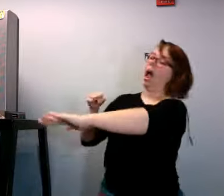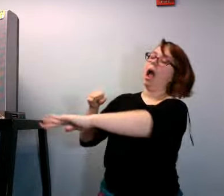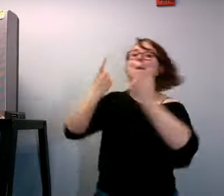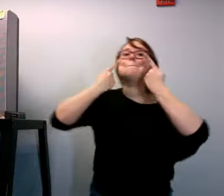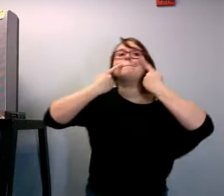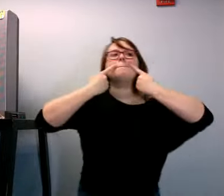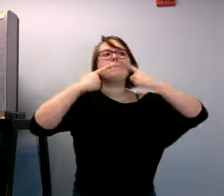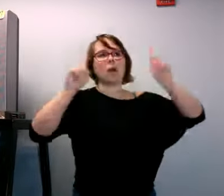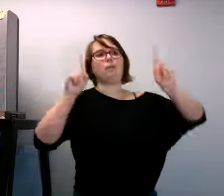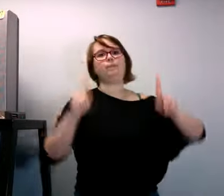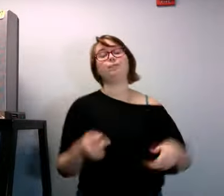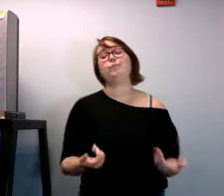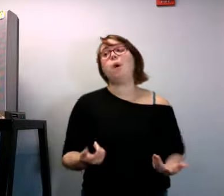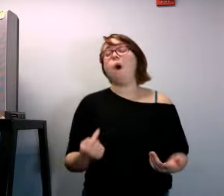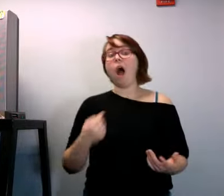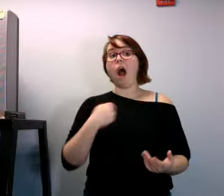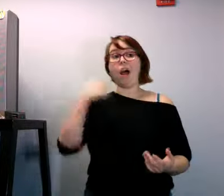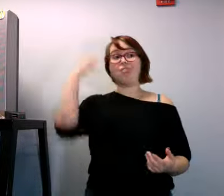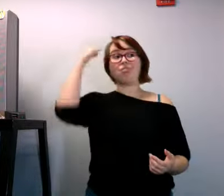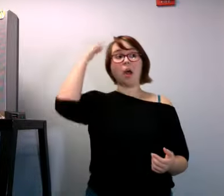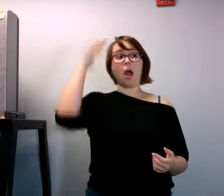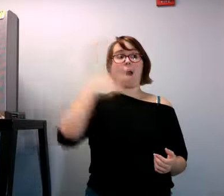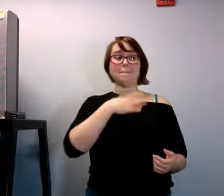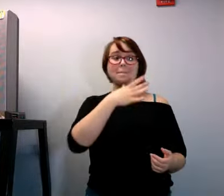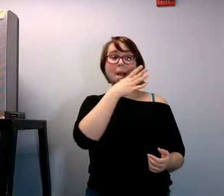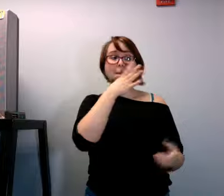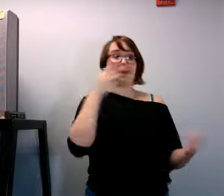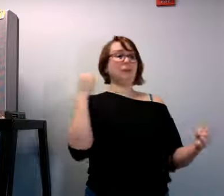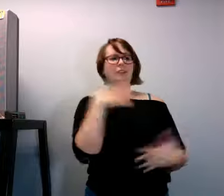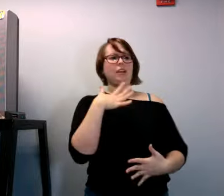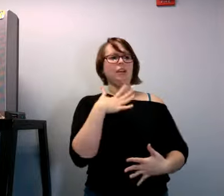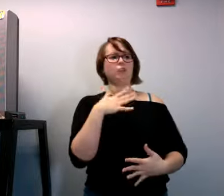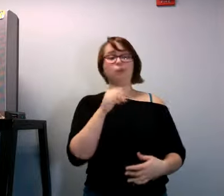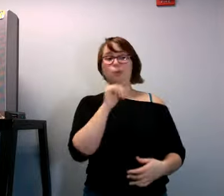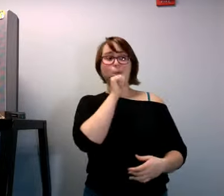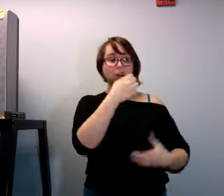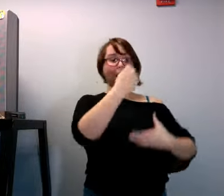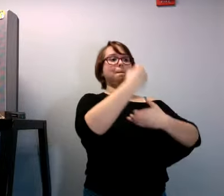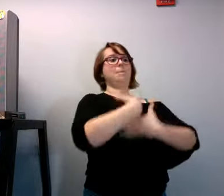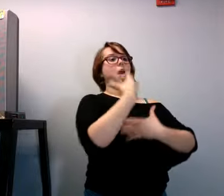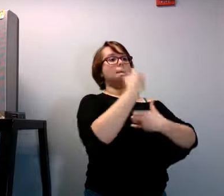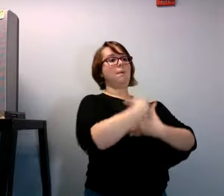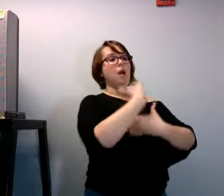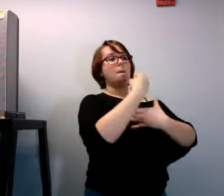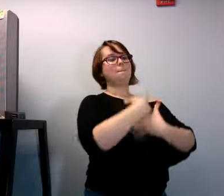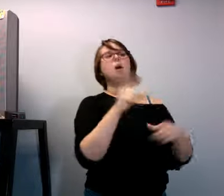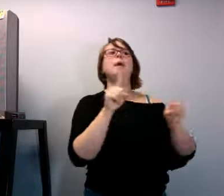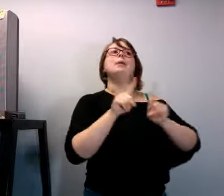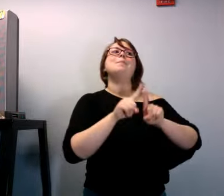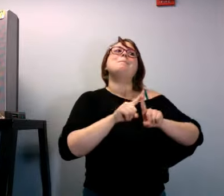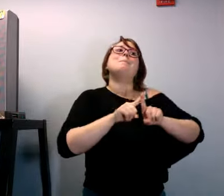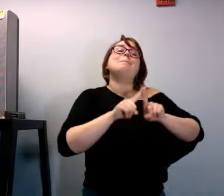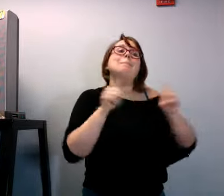not have fussed at me. As usual, I got fussed at for doing something else I had no business doing. And